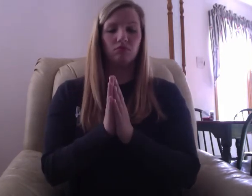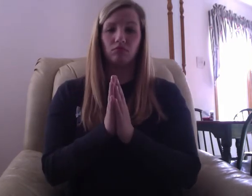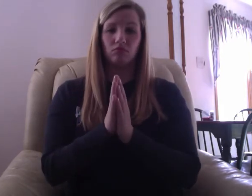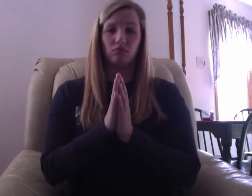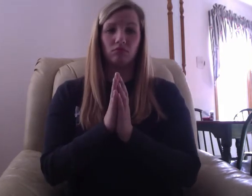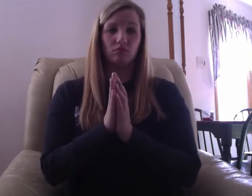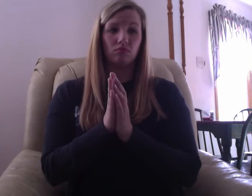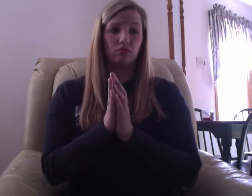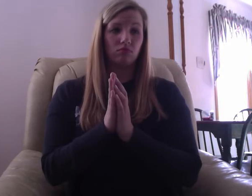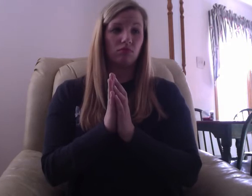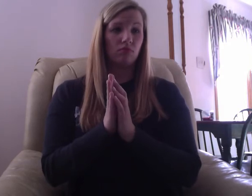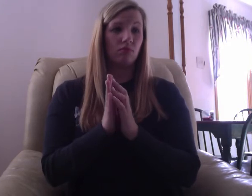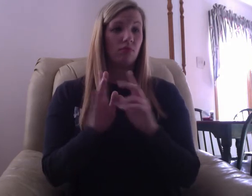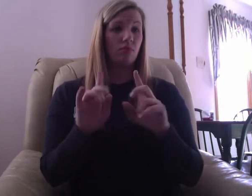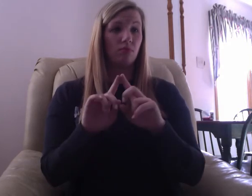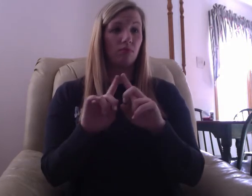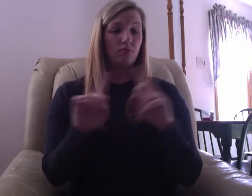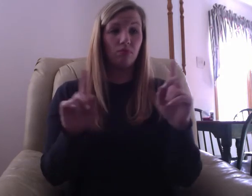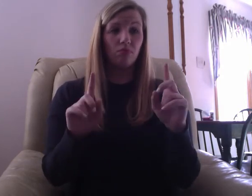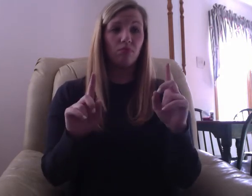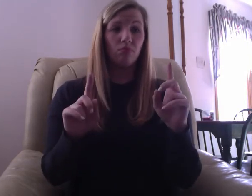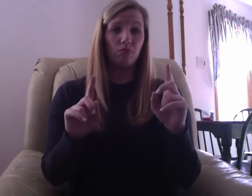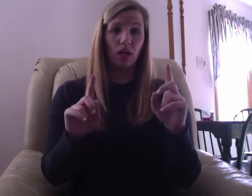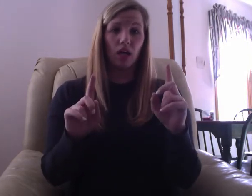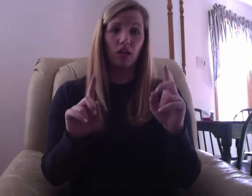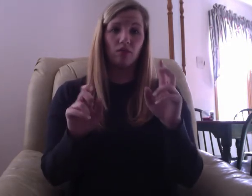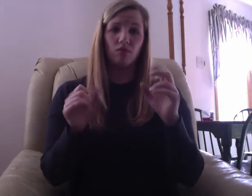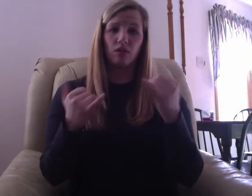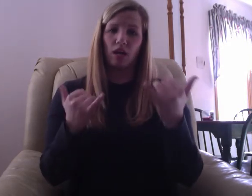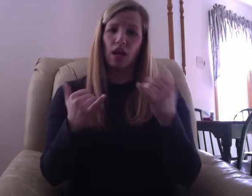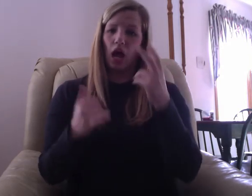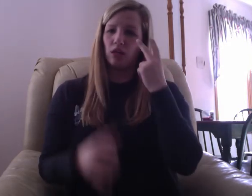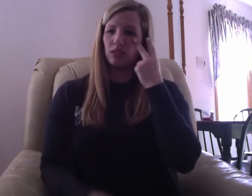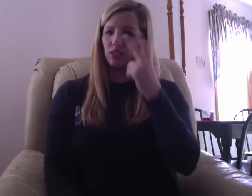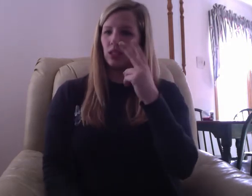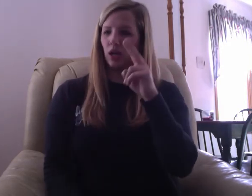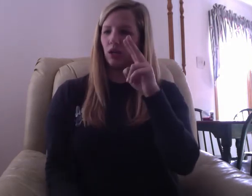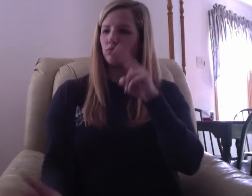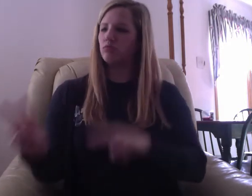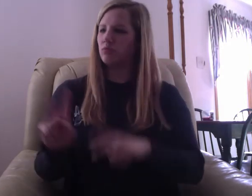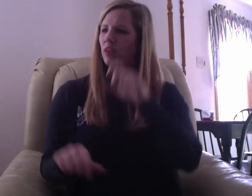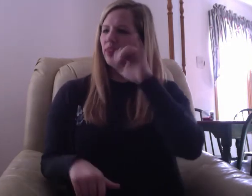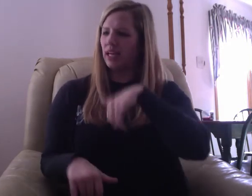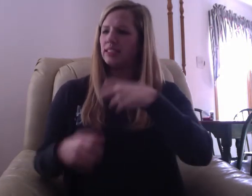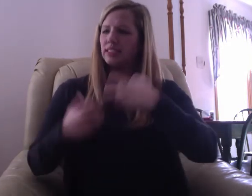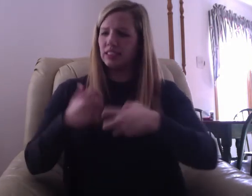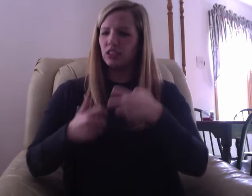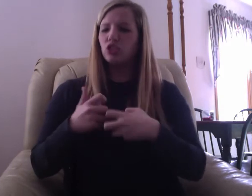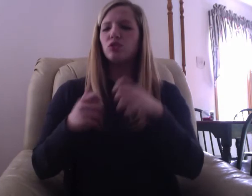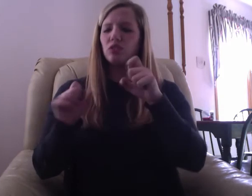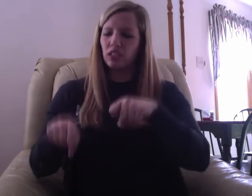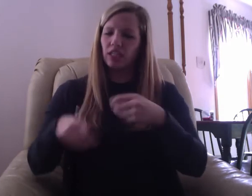desk. So really opening people's eyes and realizing, okay, this is definitely an issue. And creating that safe space,